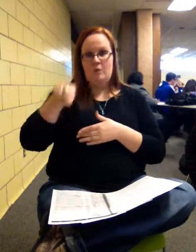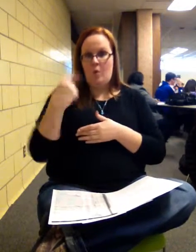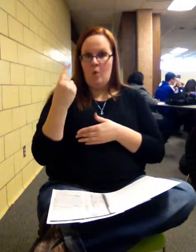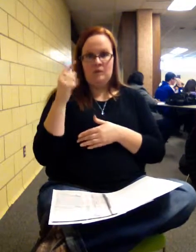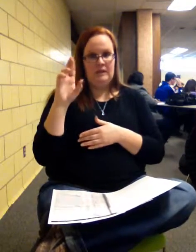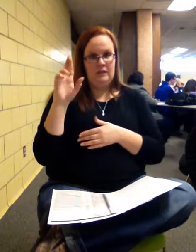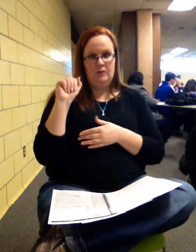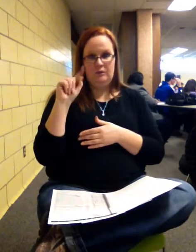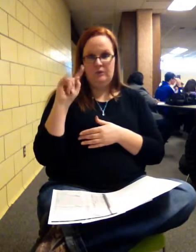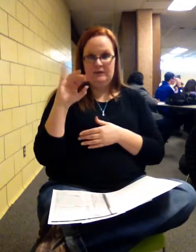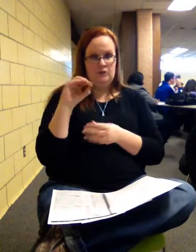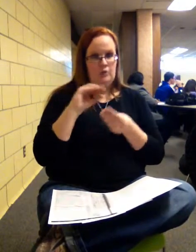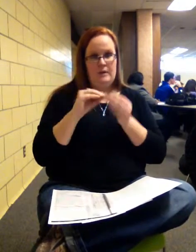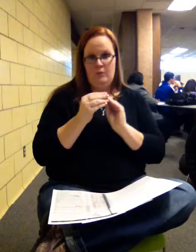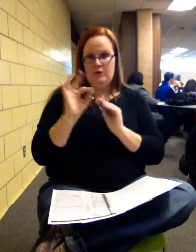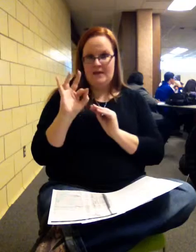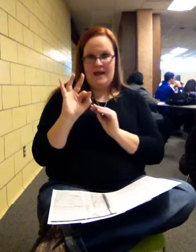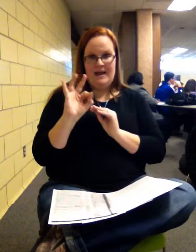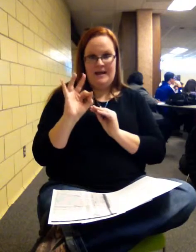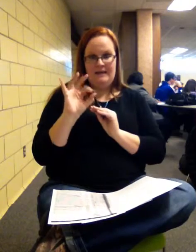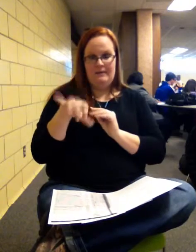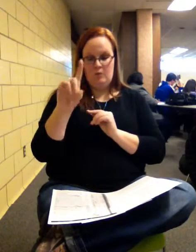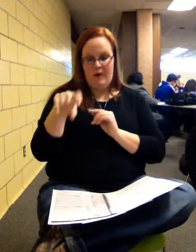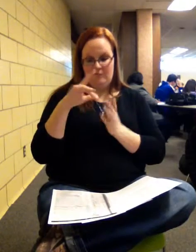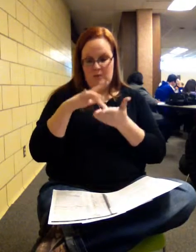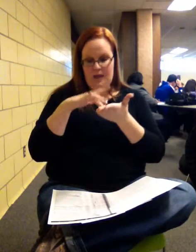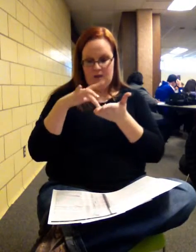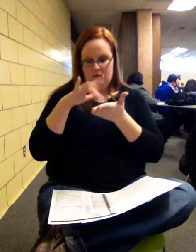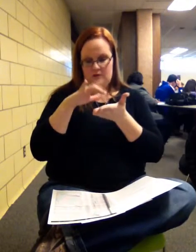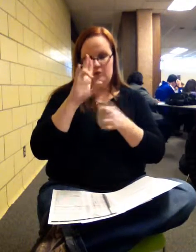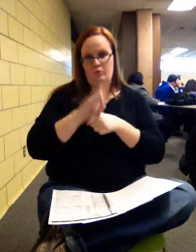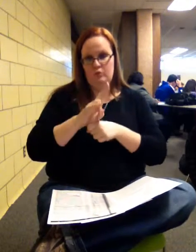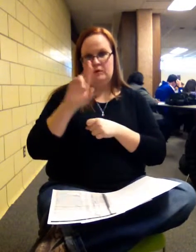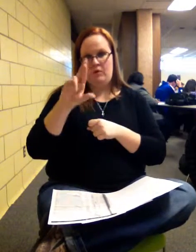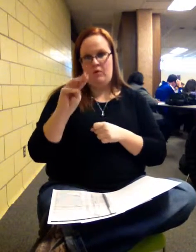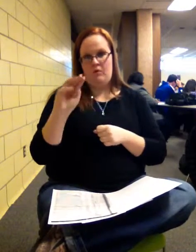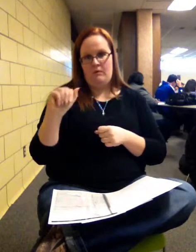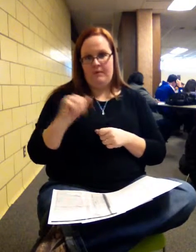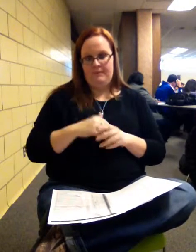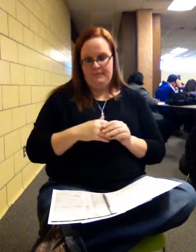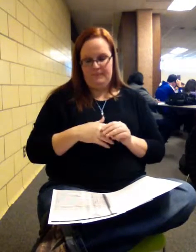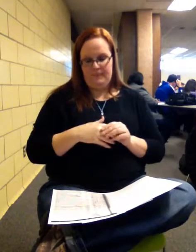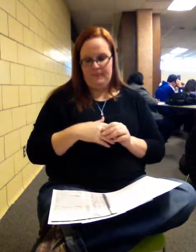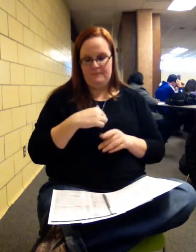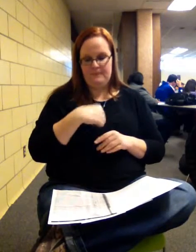have to do a calculation using the RMA. So what I'm saying is if you take 100%,